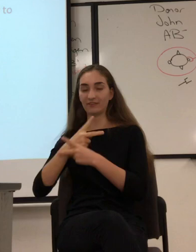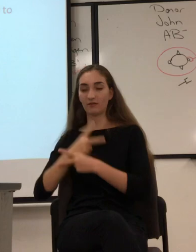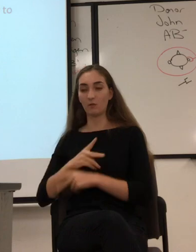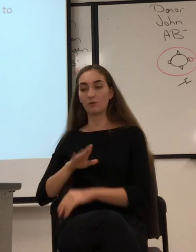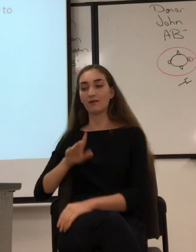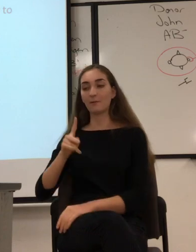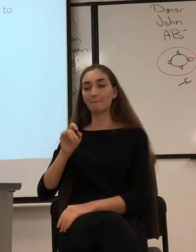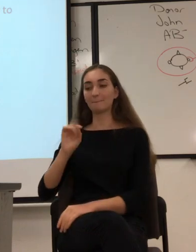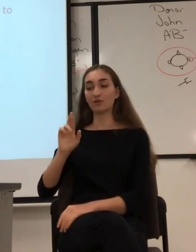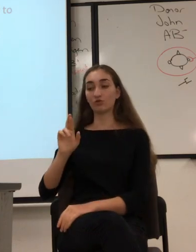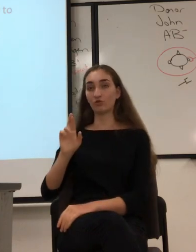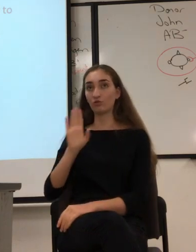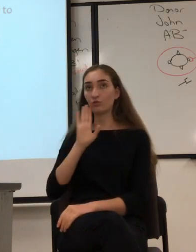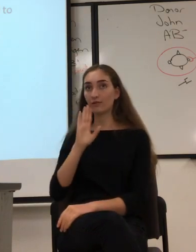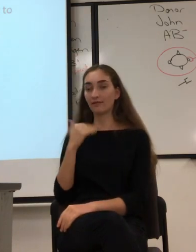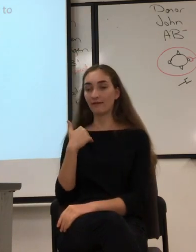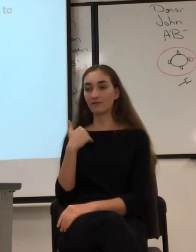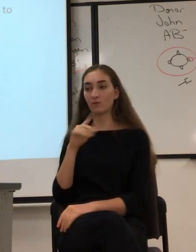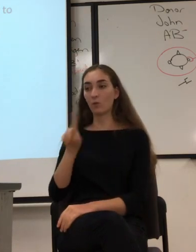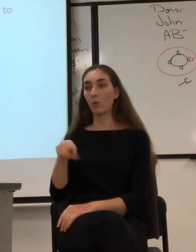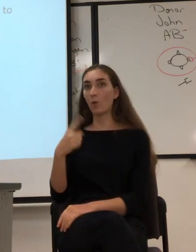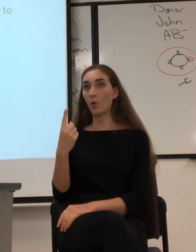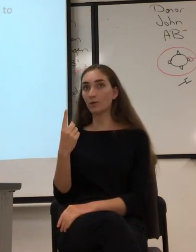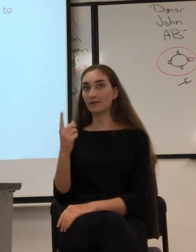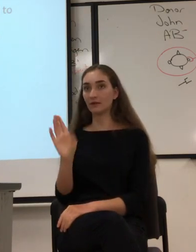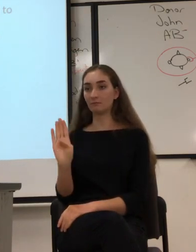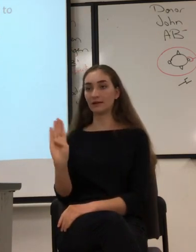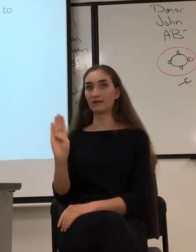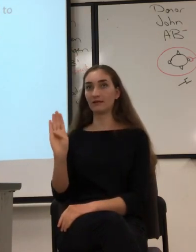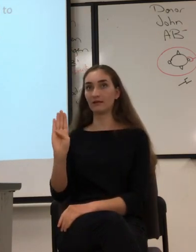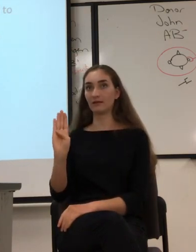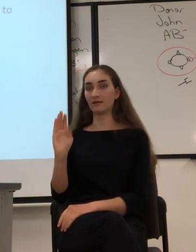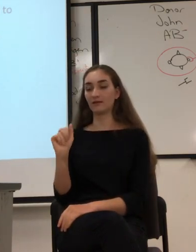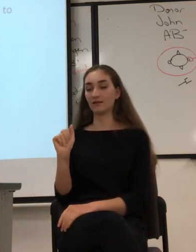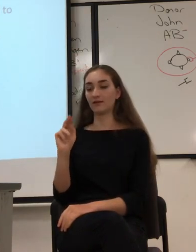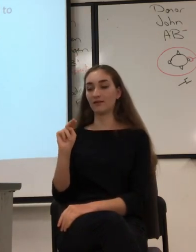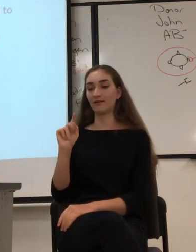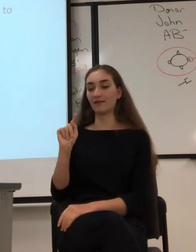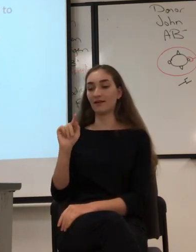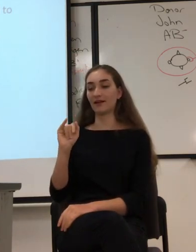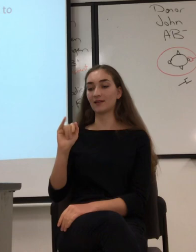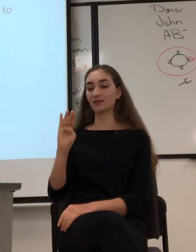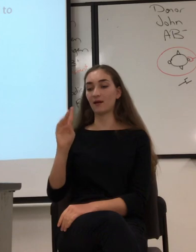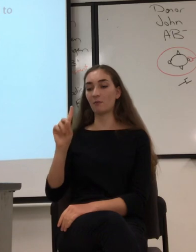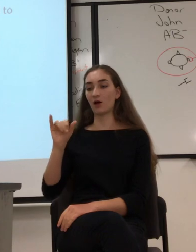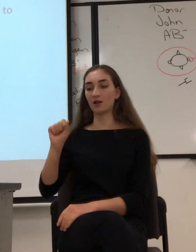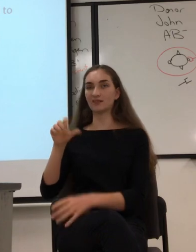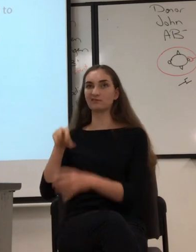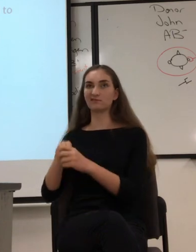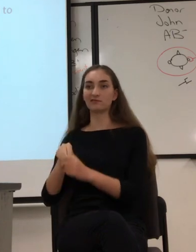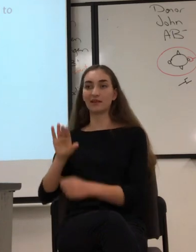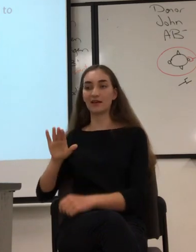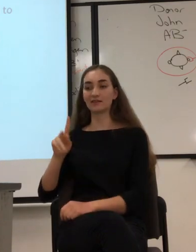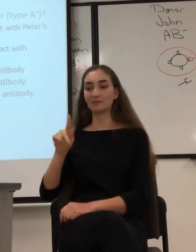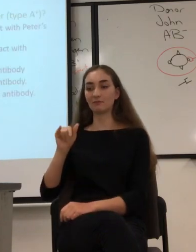going to have only B antibodies in his plasma, right? That's what we figured.